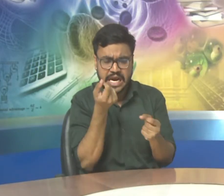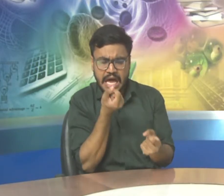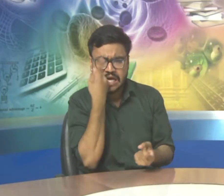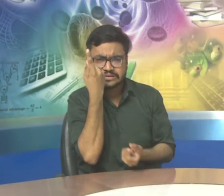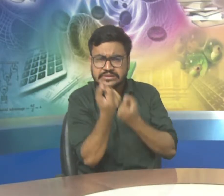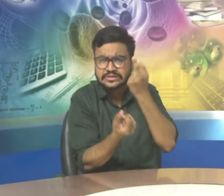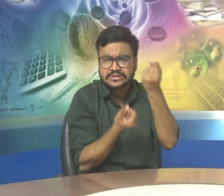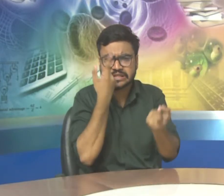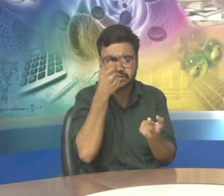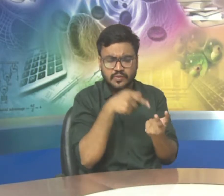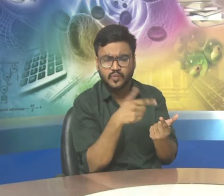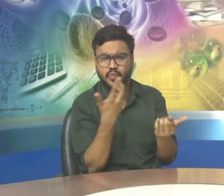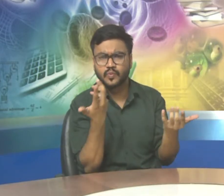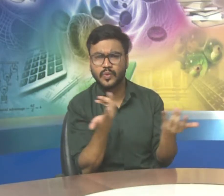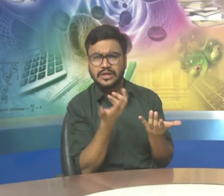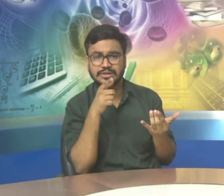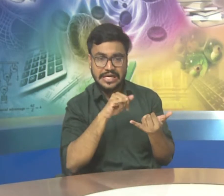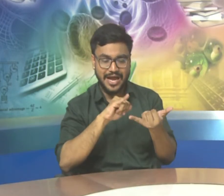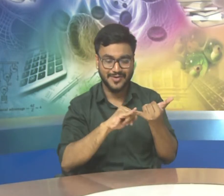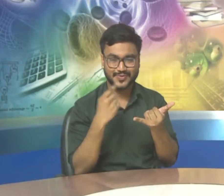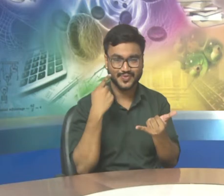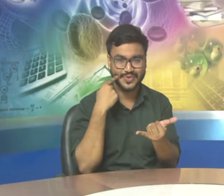work and its SI unit.